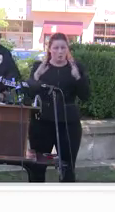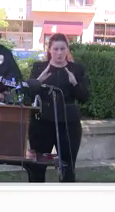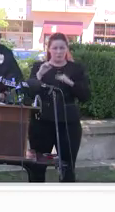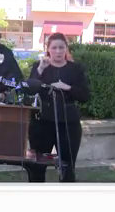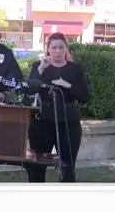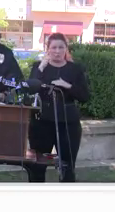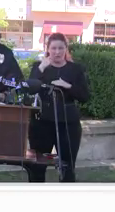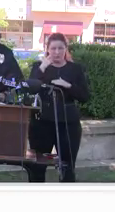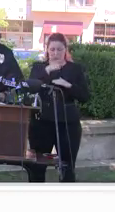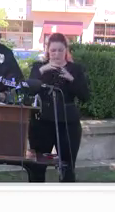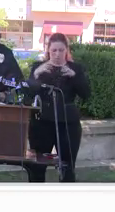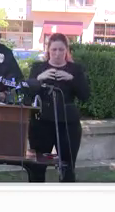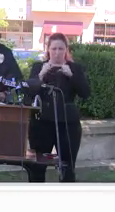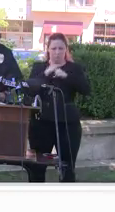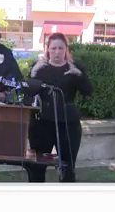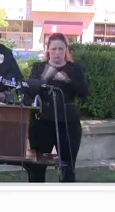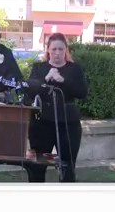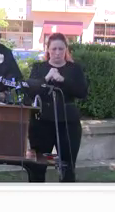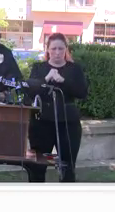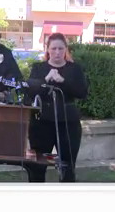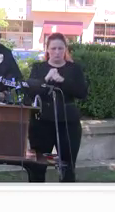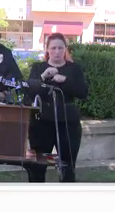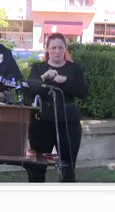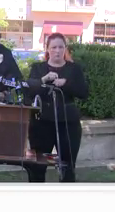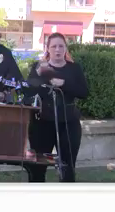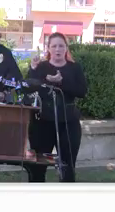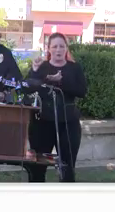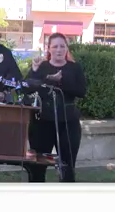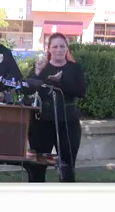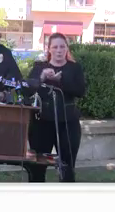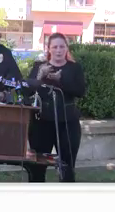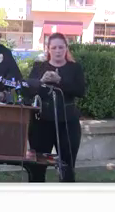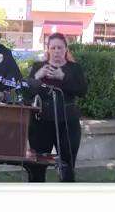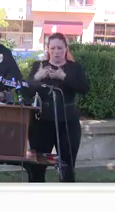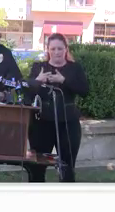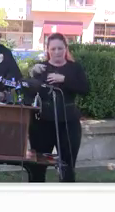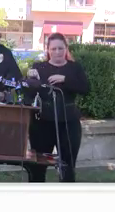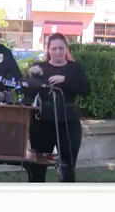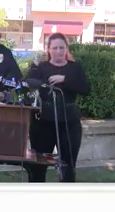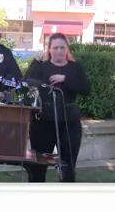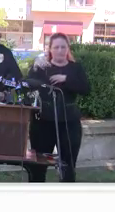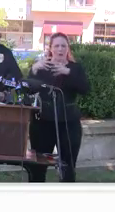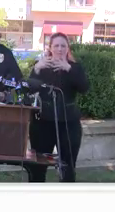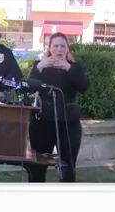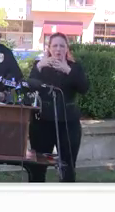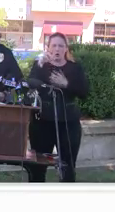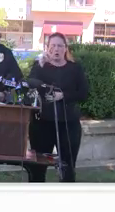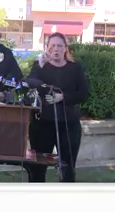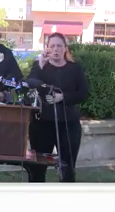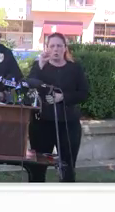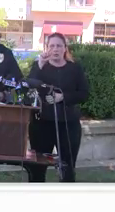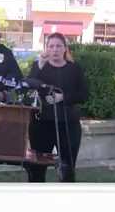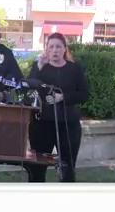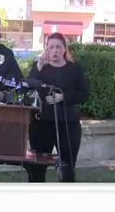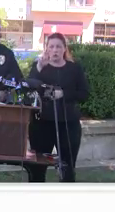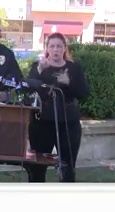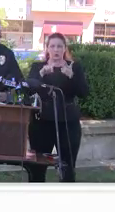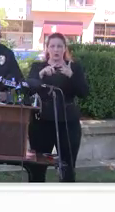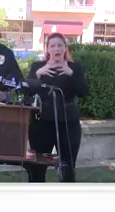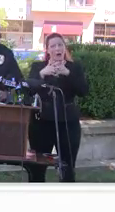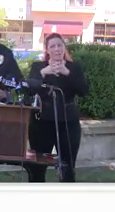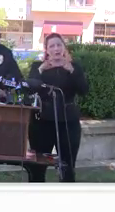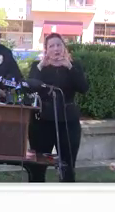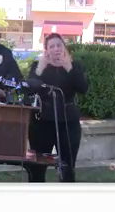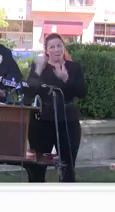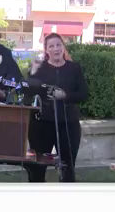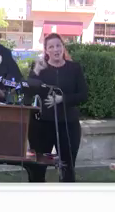House, Razor Sharp Screen Printing, American Realtors. There's an American Family Insurance building that